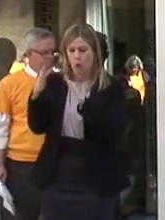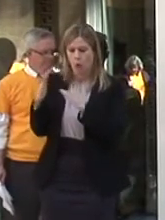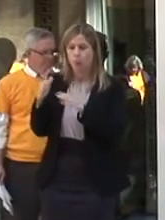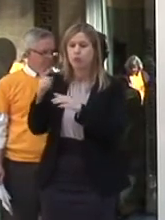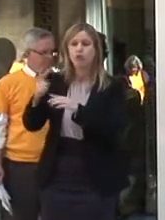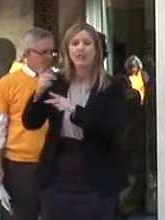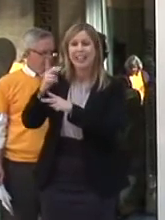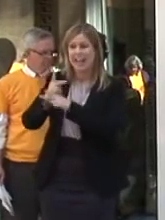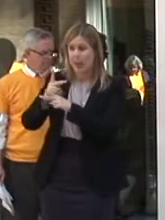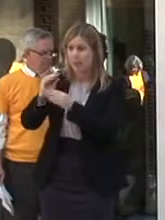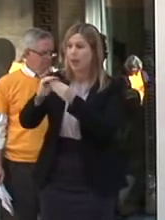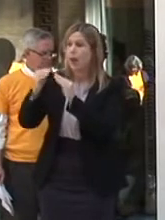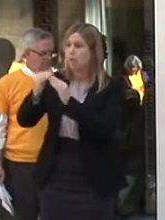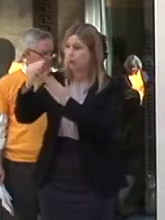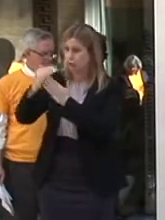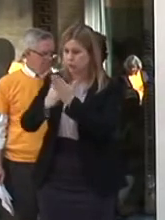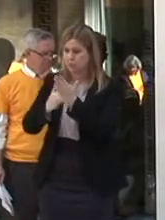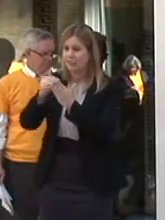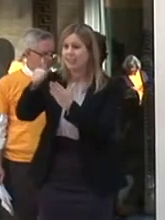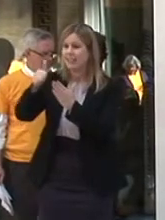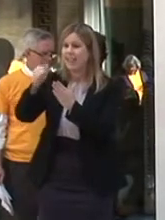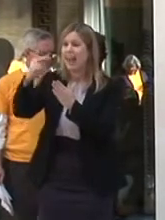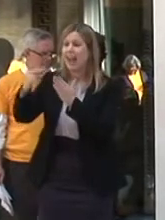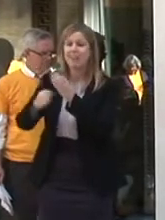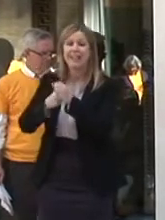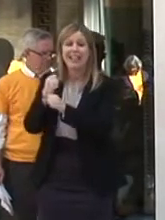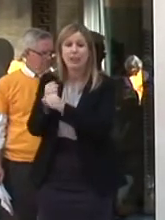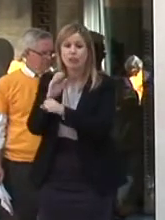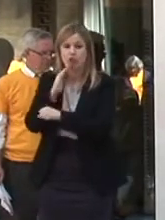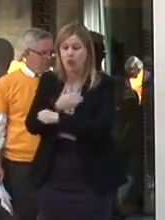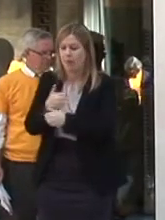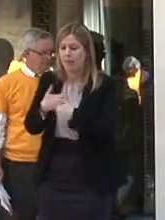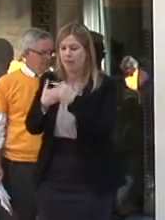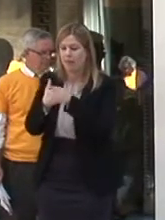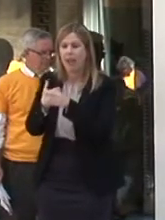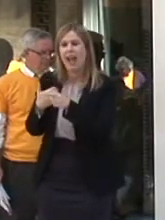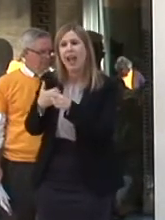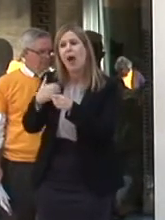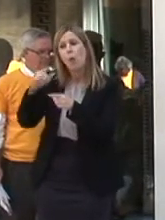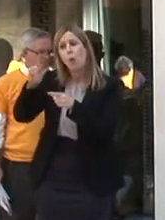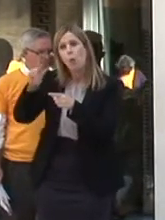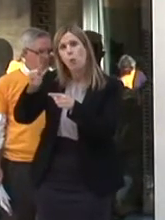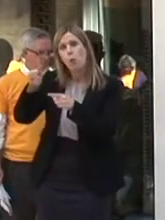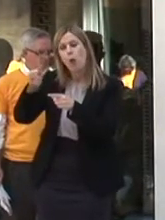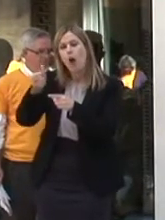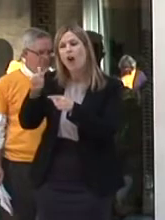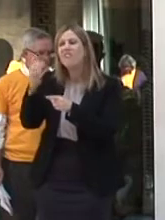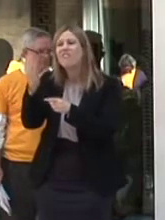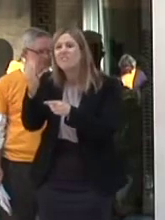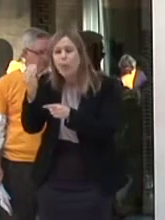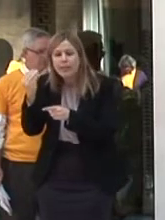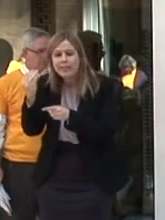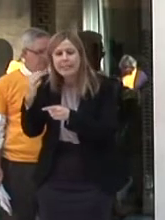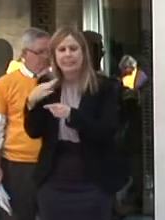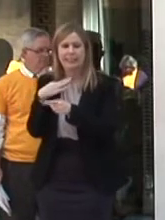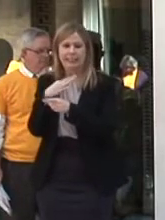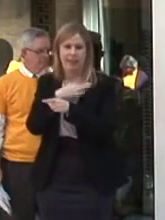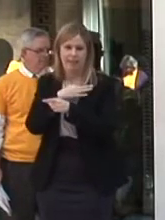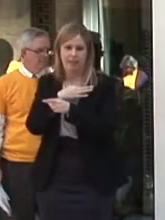has. In the 10 and a half years that her daughter has lived there, there have been 114 direct care